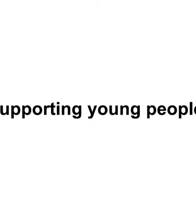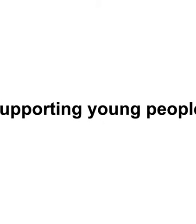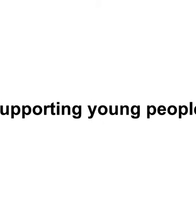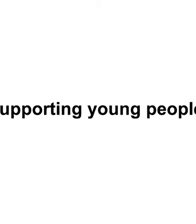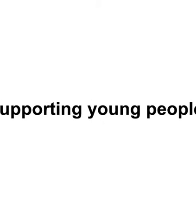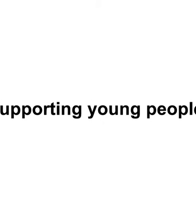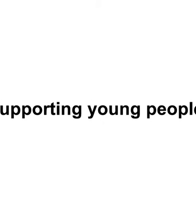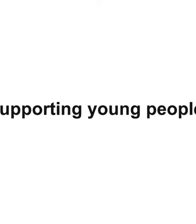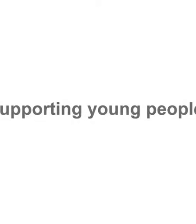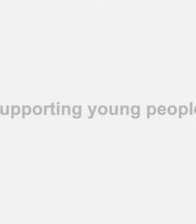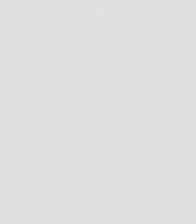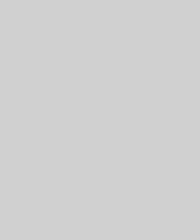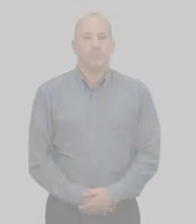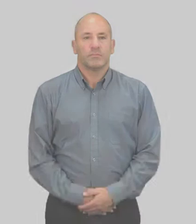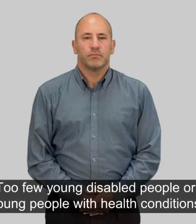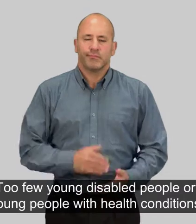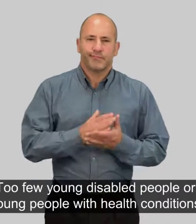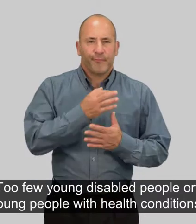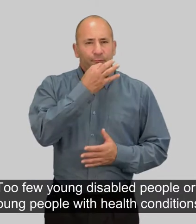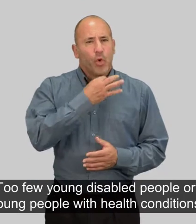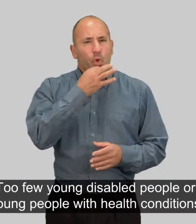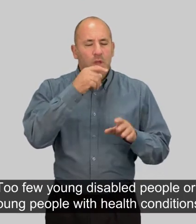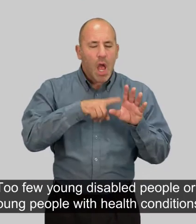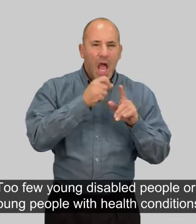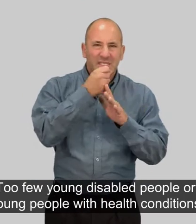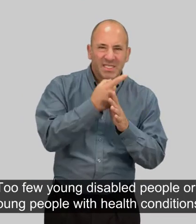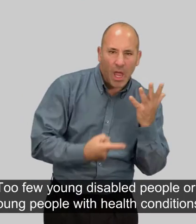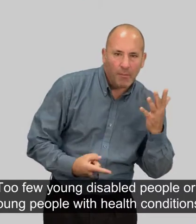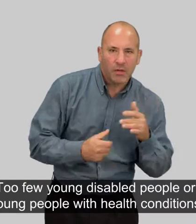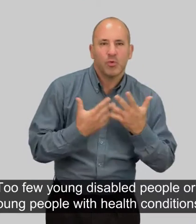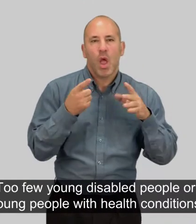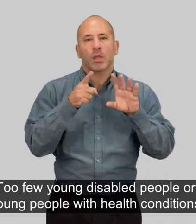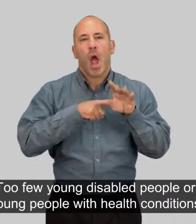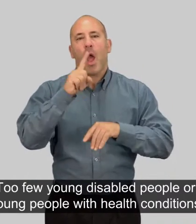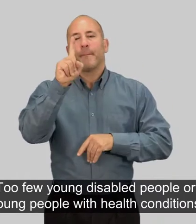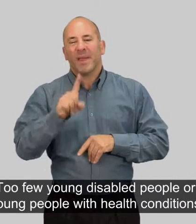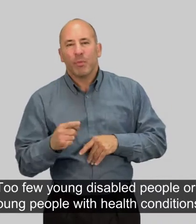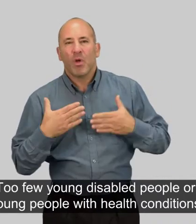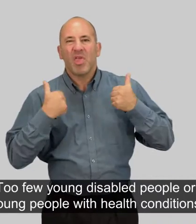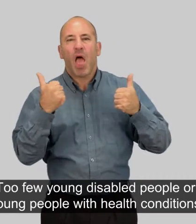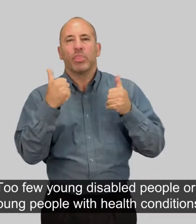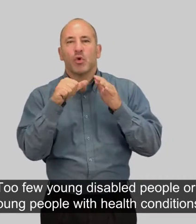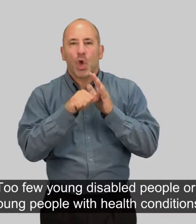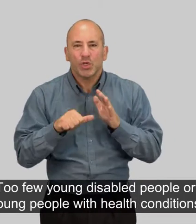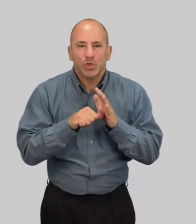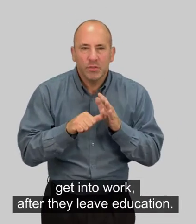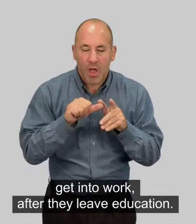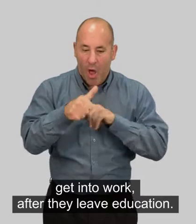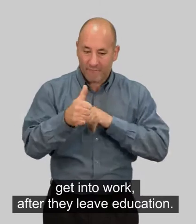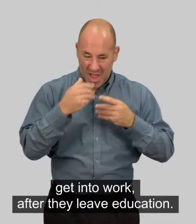Supporting young people. Too few young disabled people or young people with health conditions get into work after they